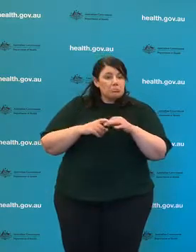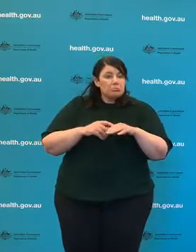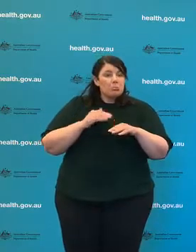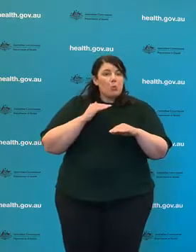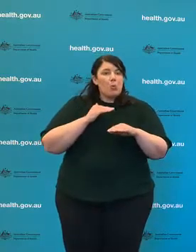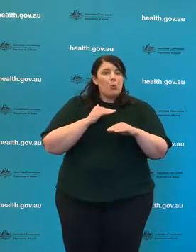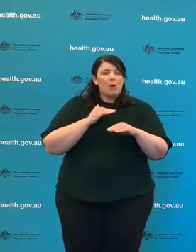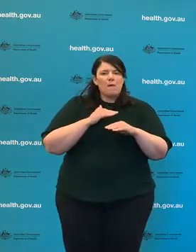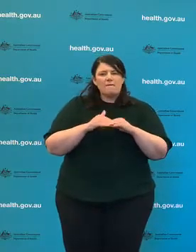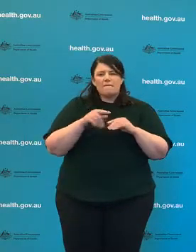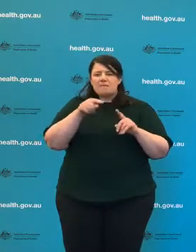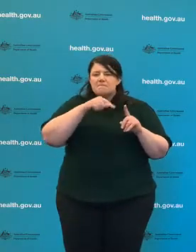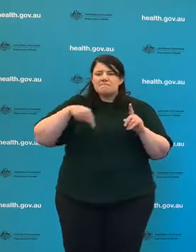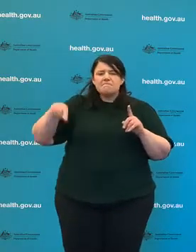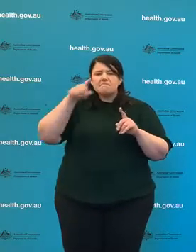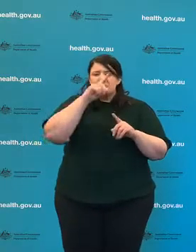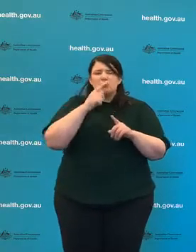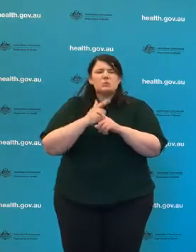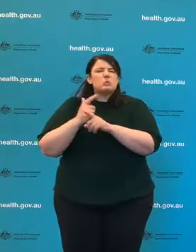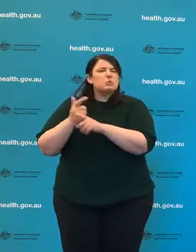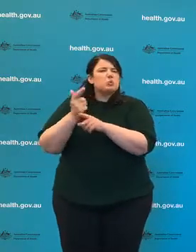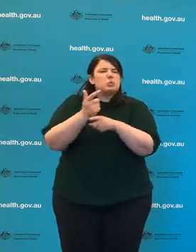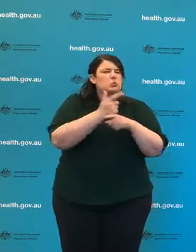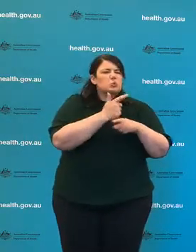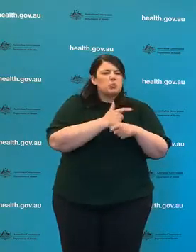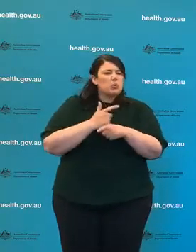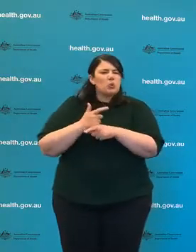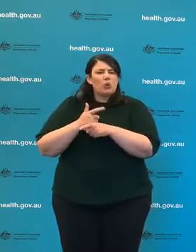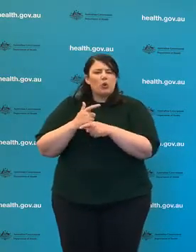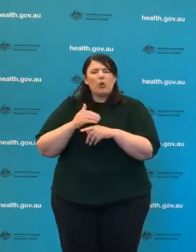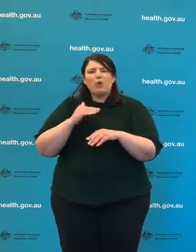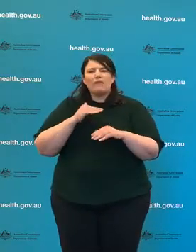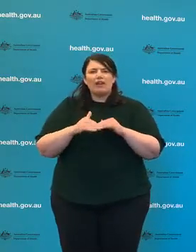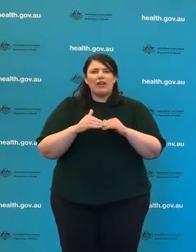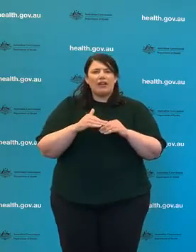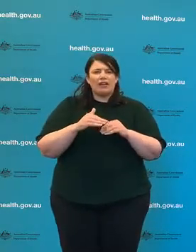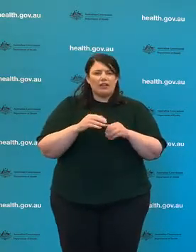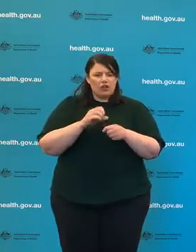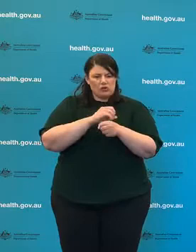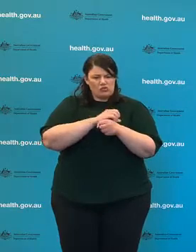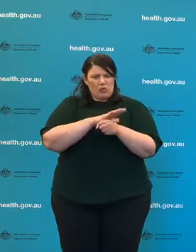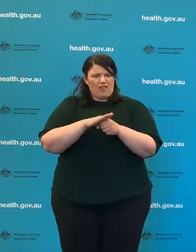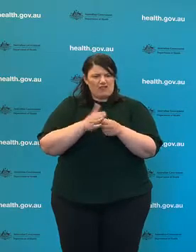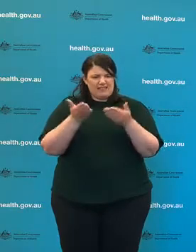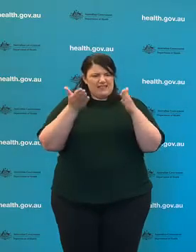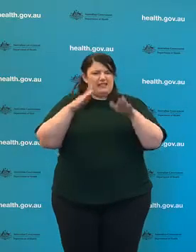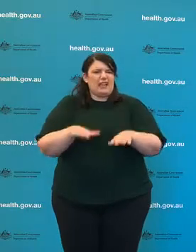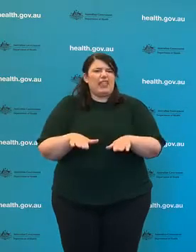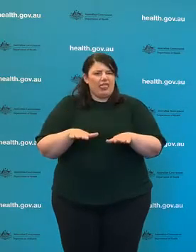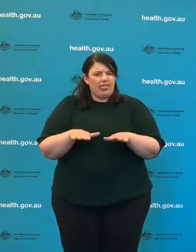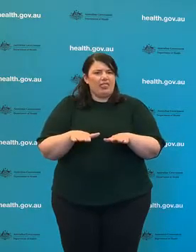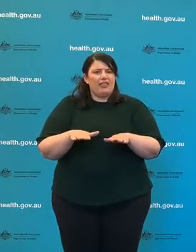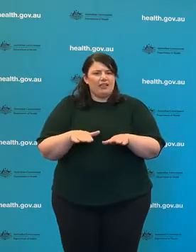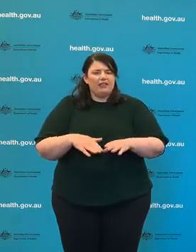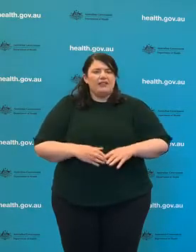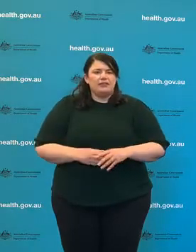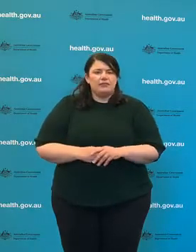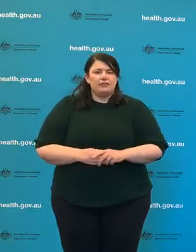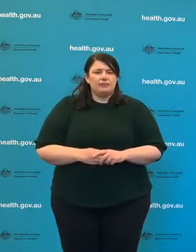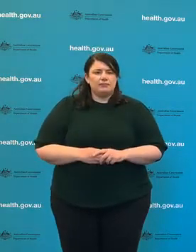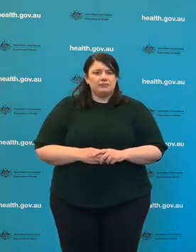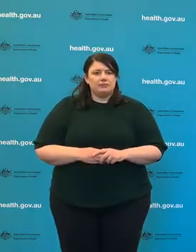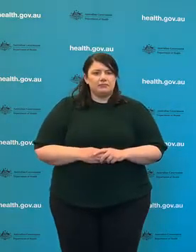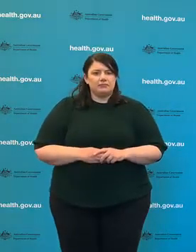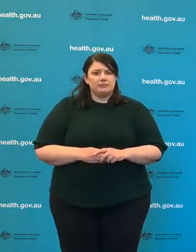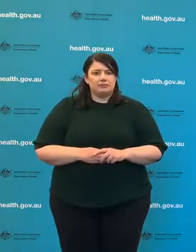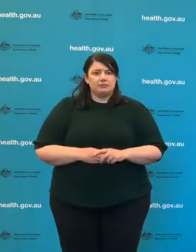some commentators and some sort of media columnists and that sort of thing, talking about, I guess, COVID deaths. And so there's this line going around, people saying that people are